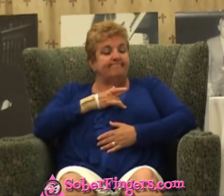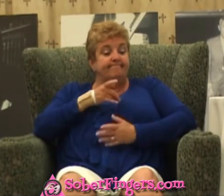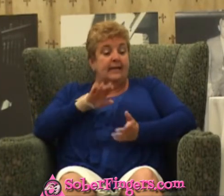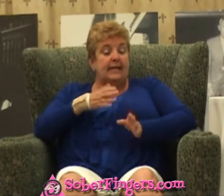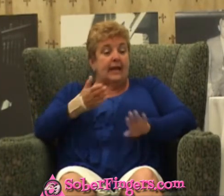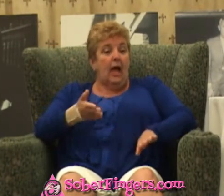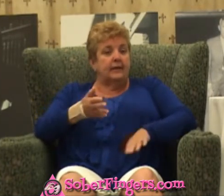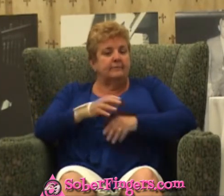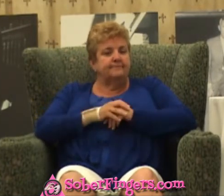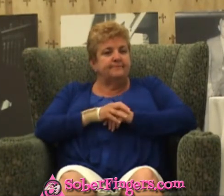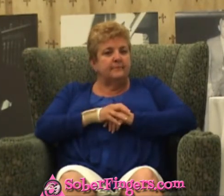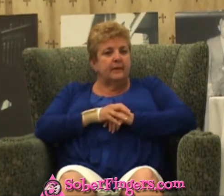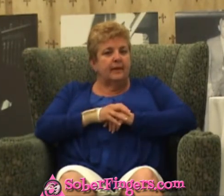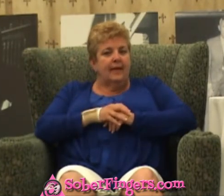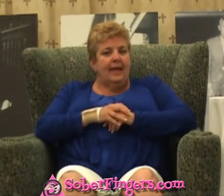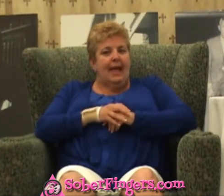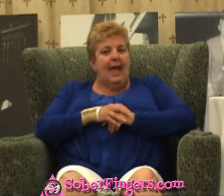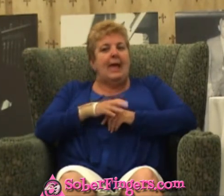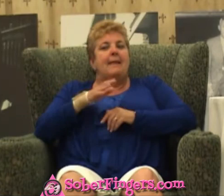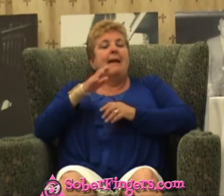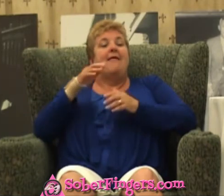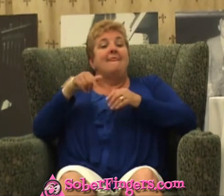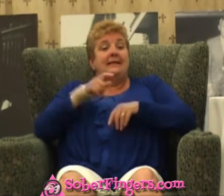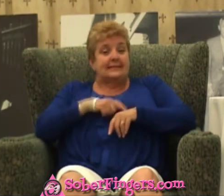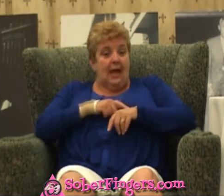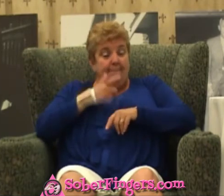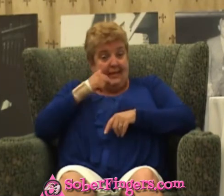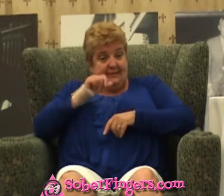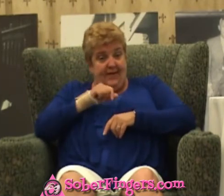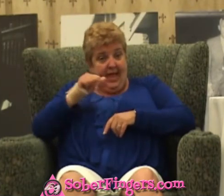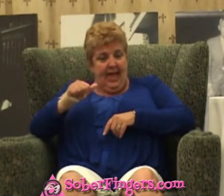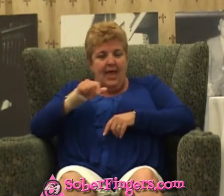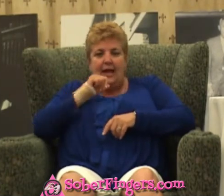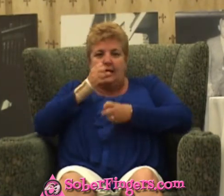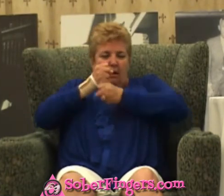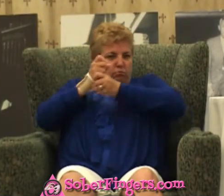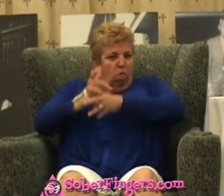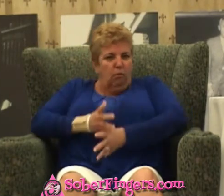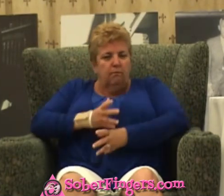kind of pain that is for a parent, but I know that this time, because of Alcoholics Anonymous, I got to be part of the solution rather than